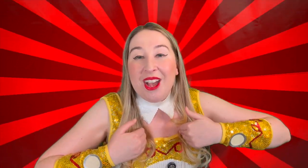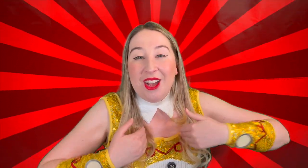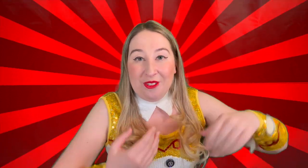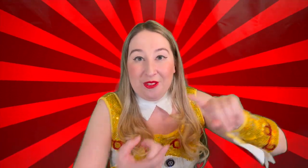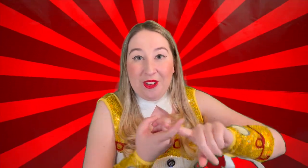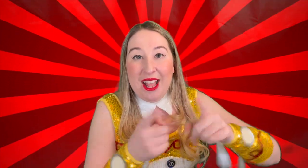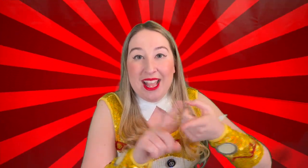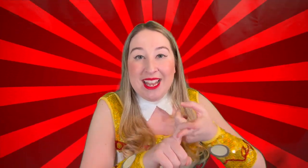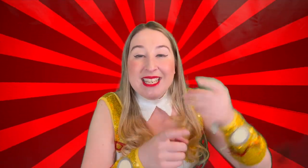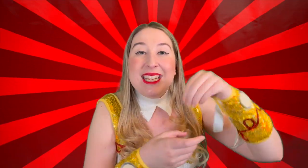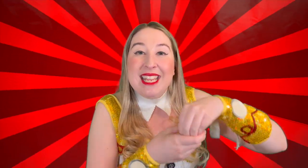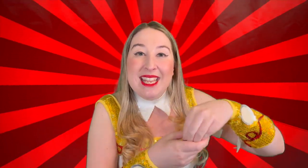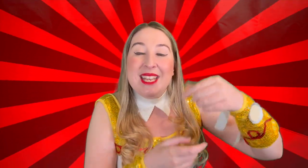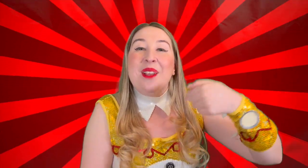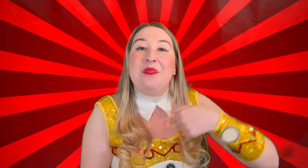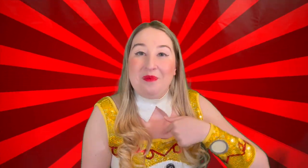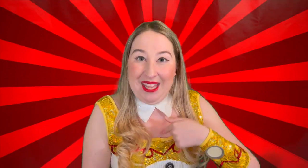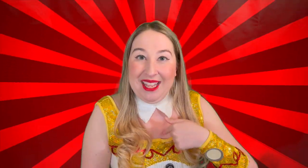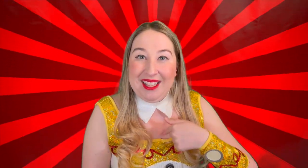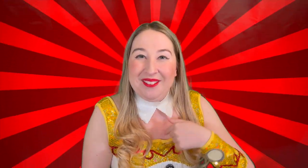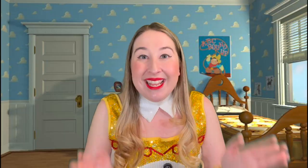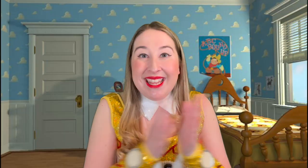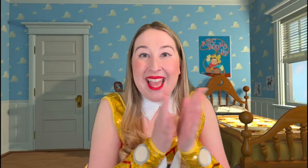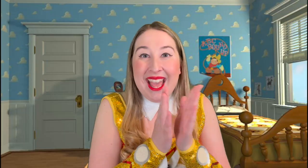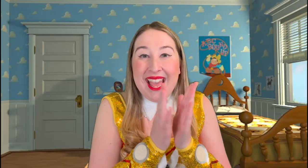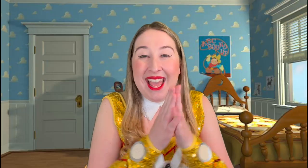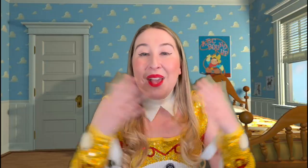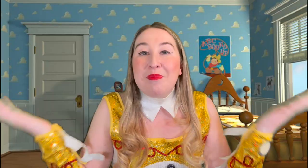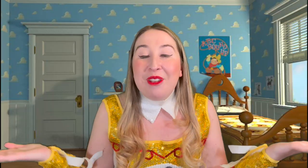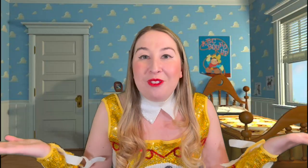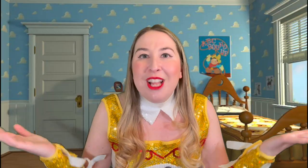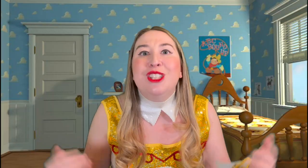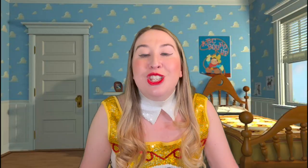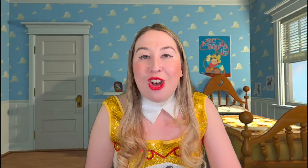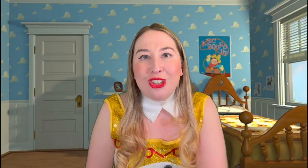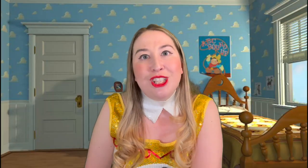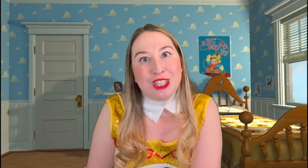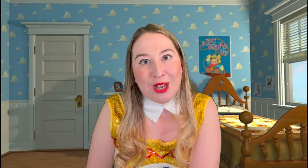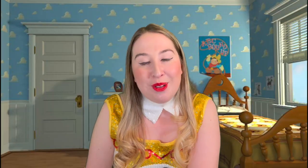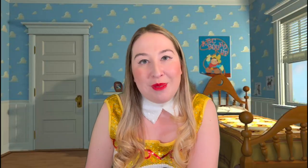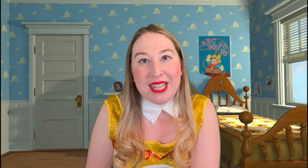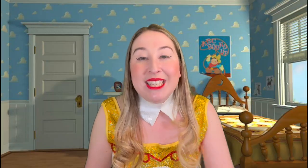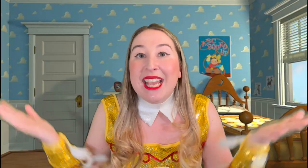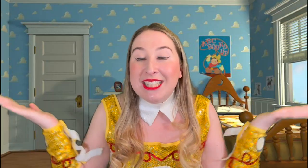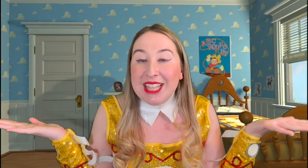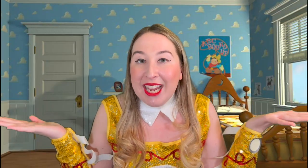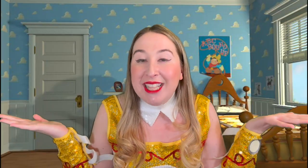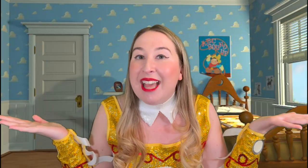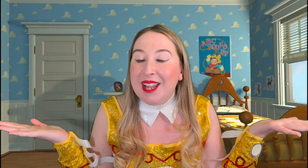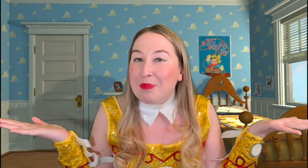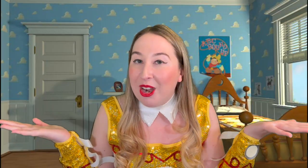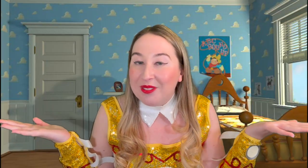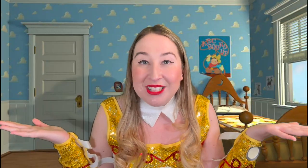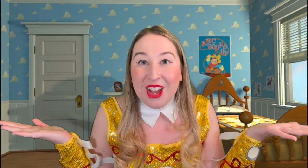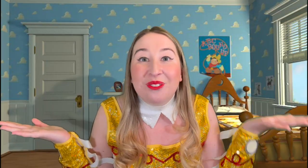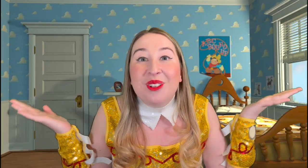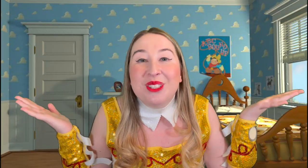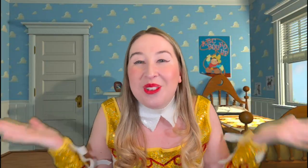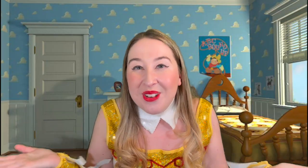a friend in me. Yay! My friends, y'all did so amazing at signing that part of the song from Toy